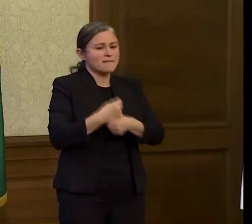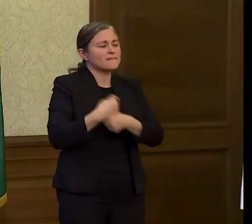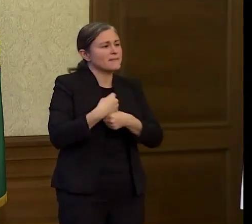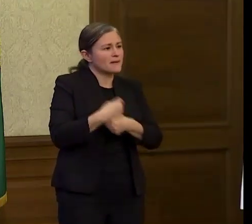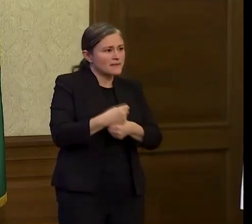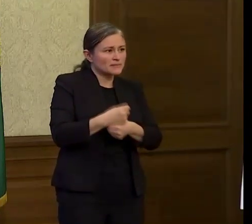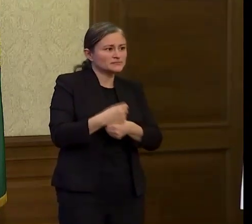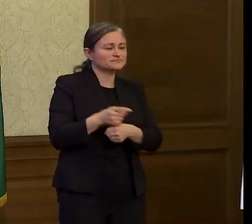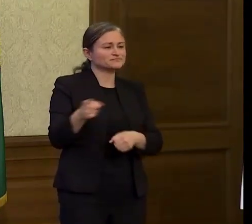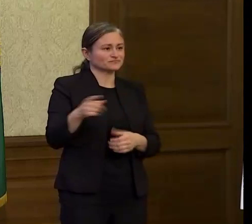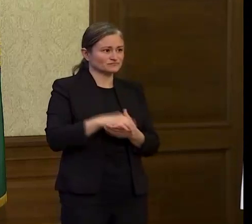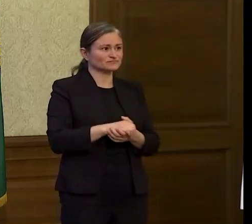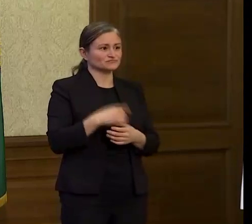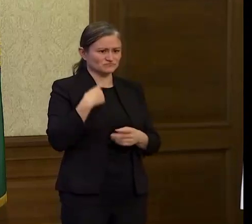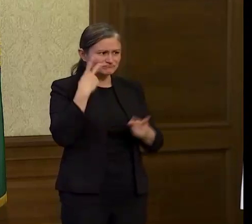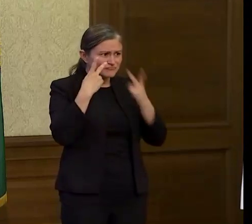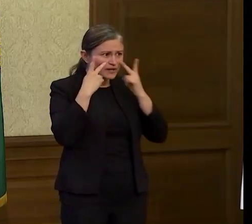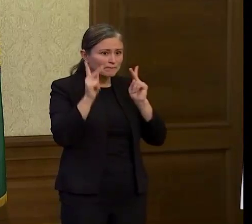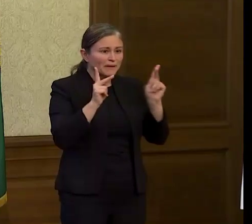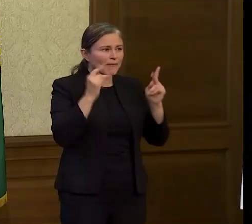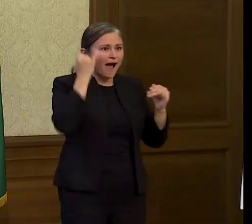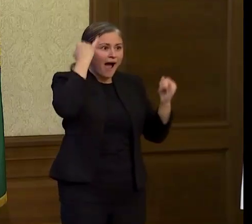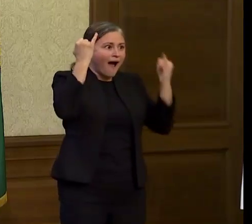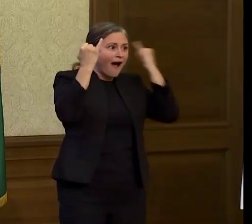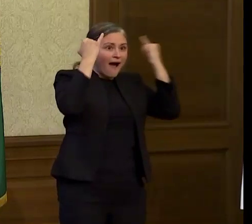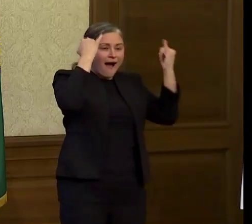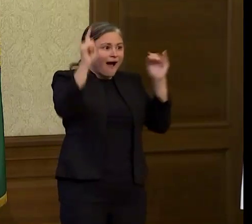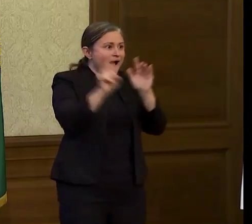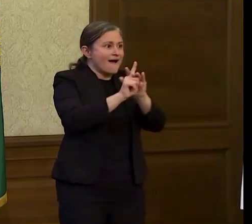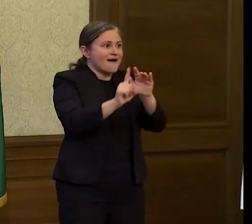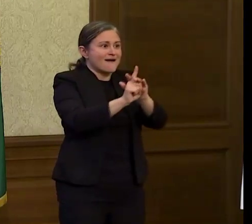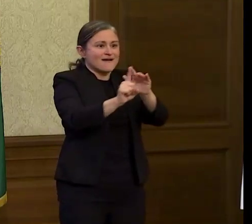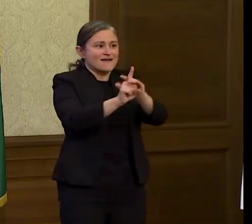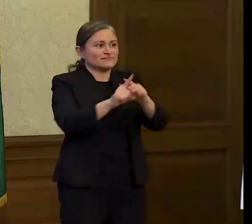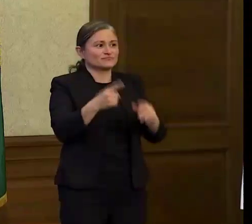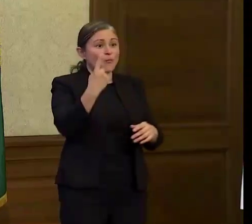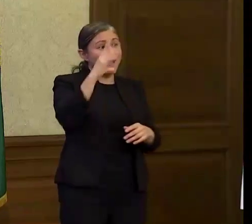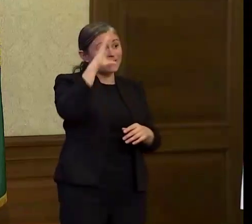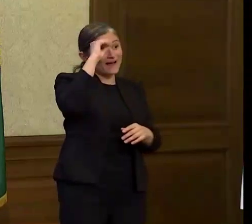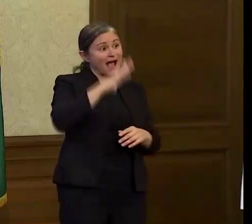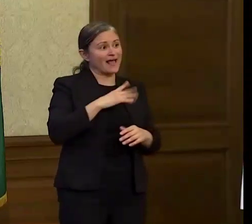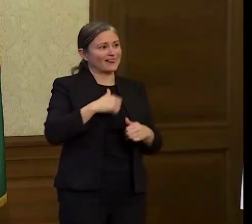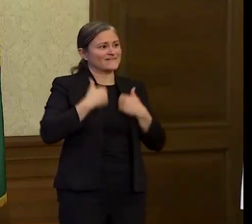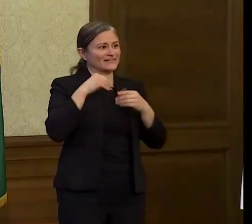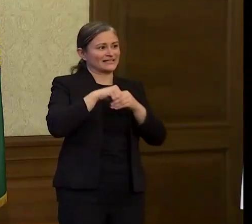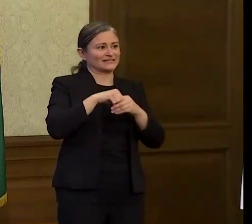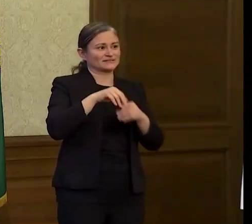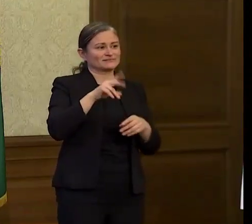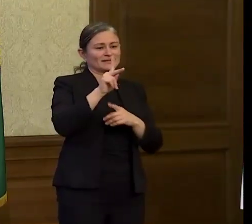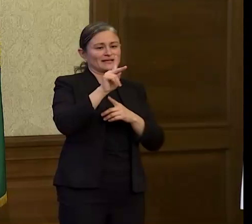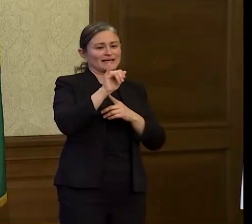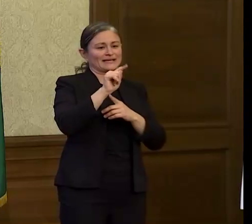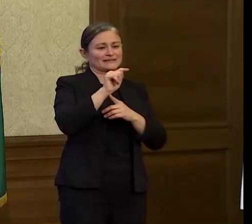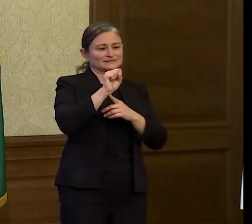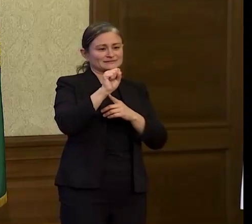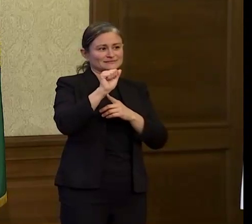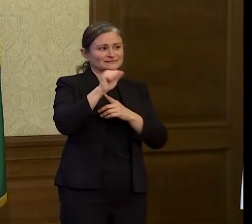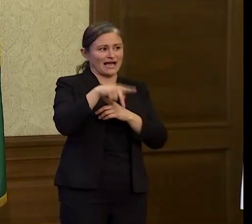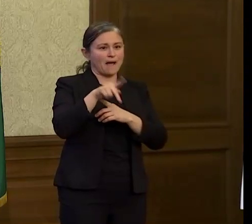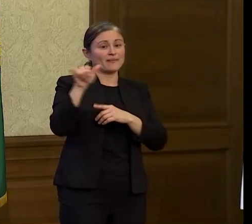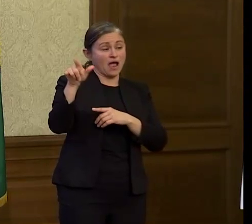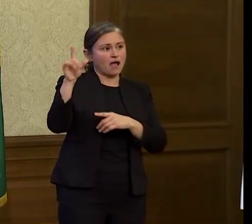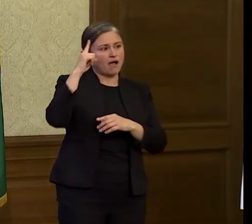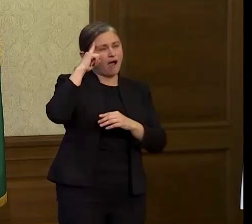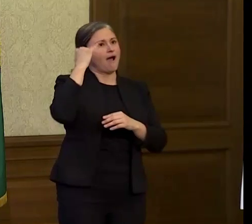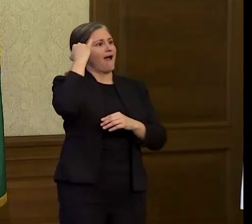Kitsap sort of designed a way to make a visor using his own 3D printer, and then he went to Keyport and asked them if they could start making them. So